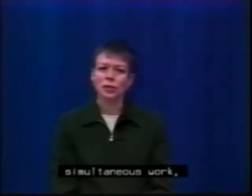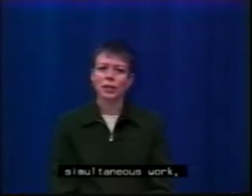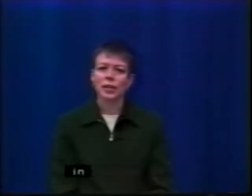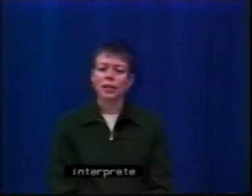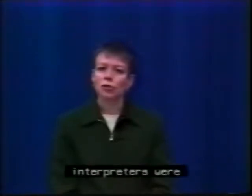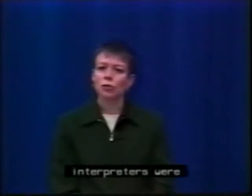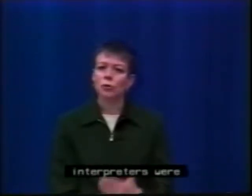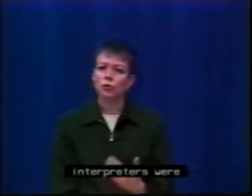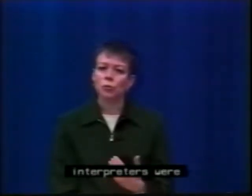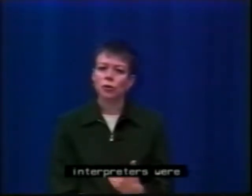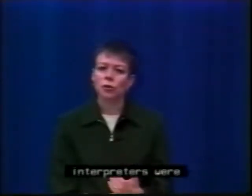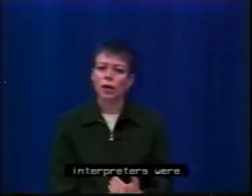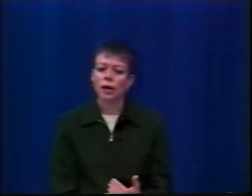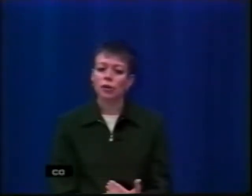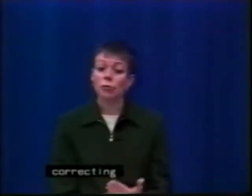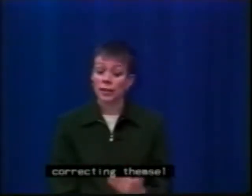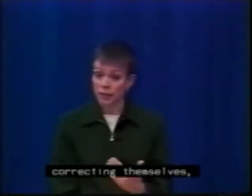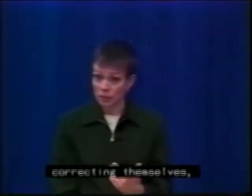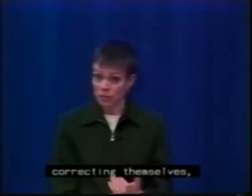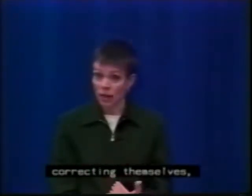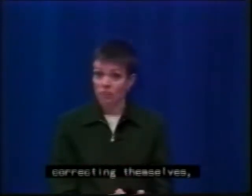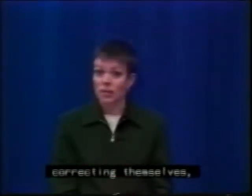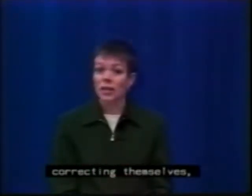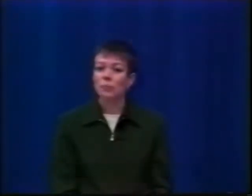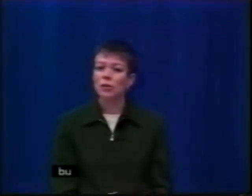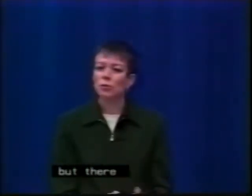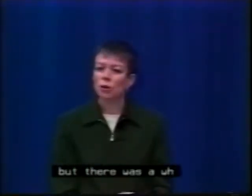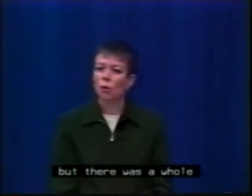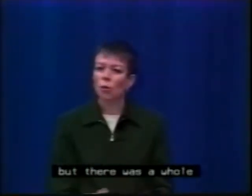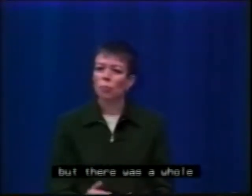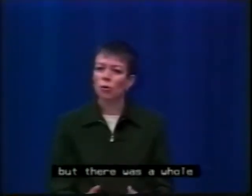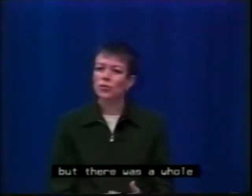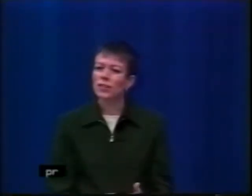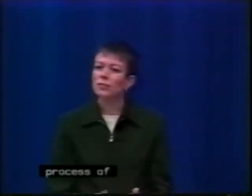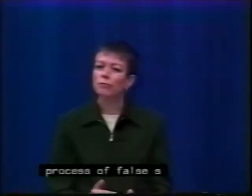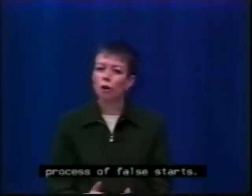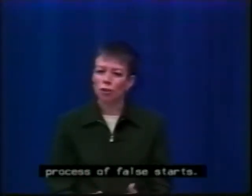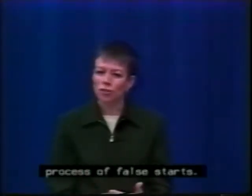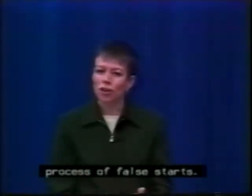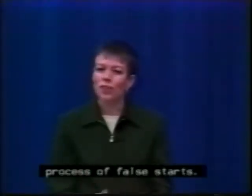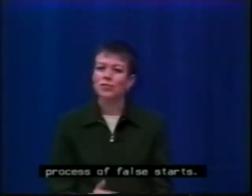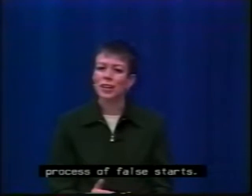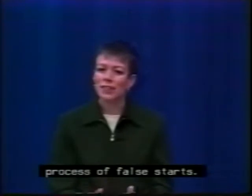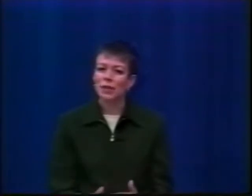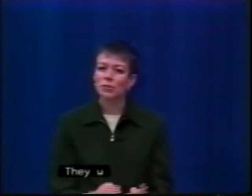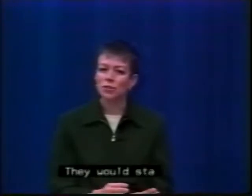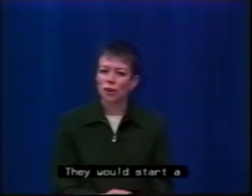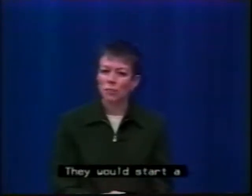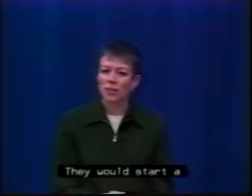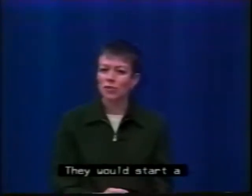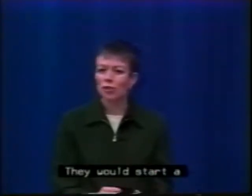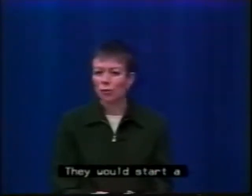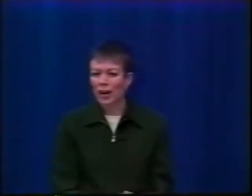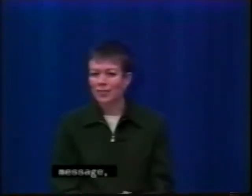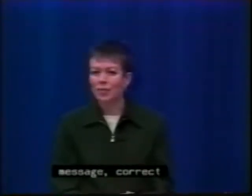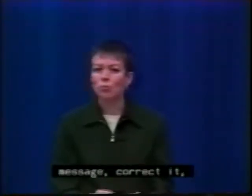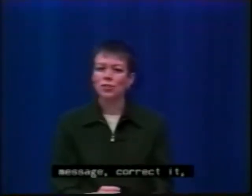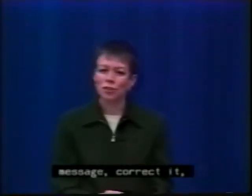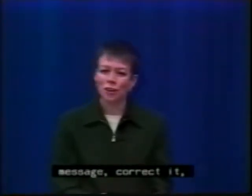work, interpreters were correcting themselves, but there was a whole process of false starts. They would start a message, correct it, restart